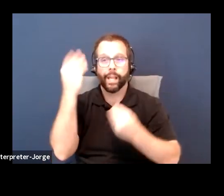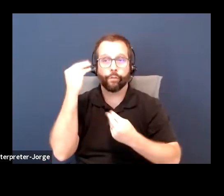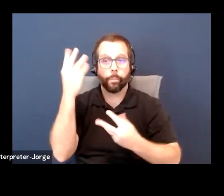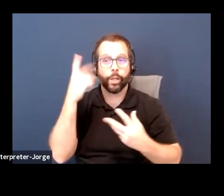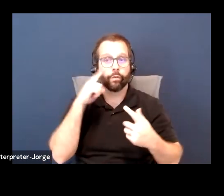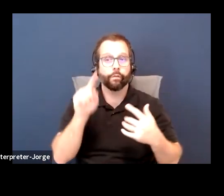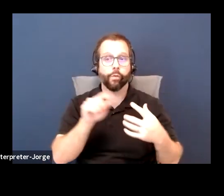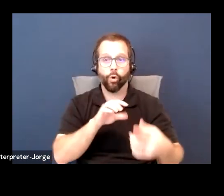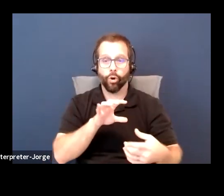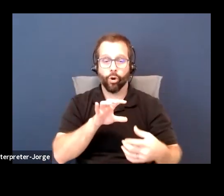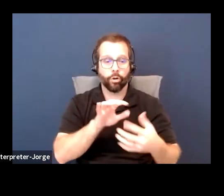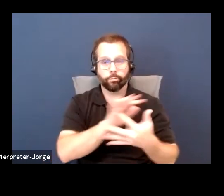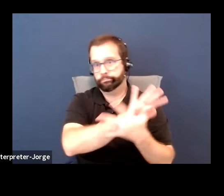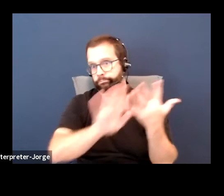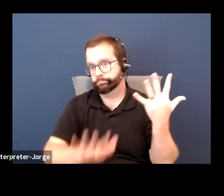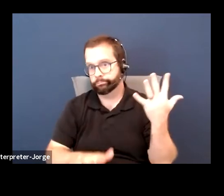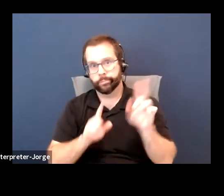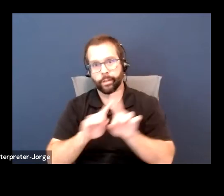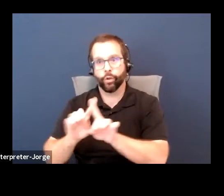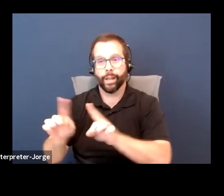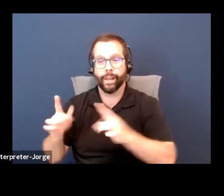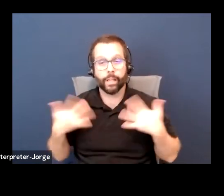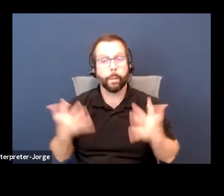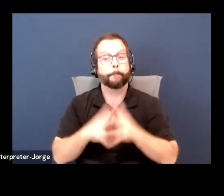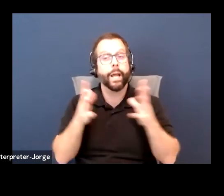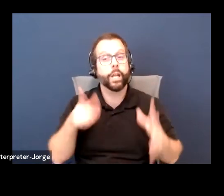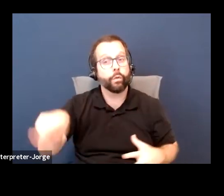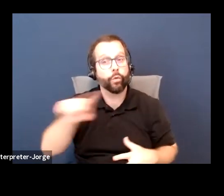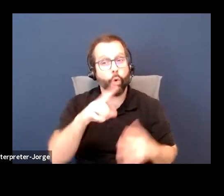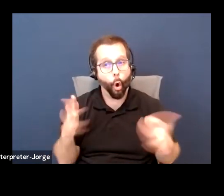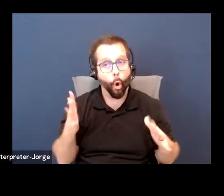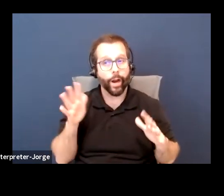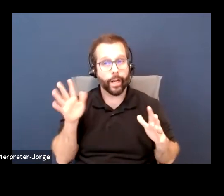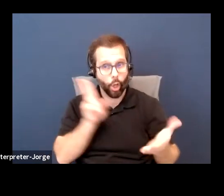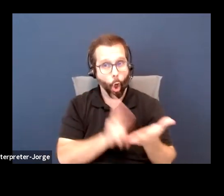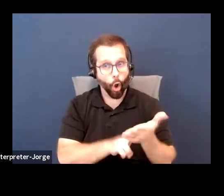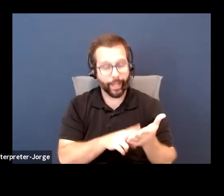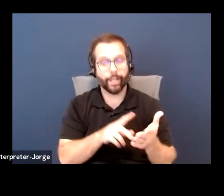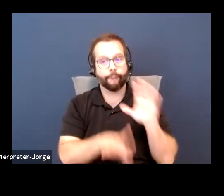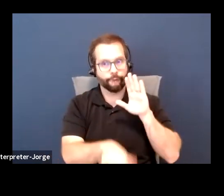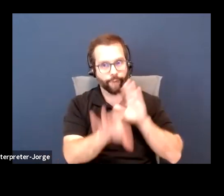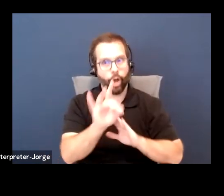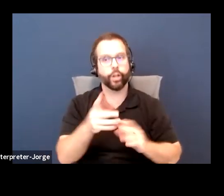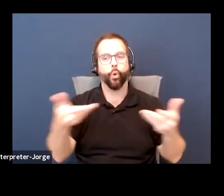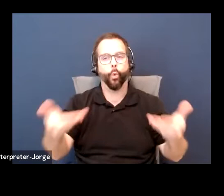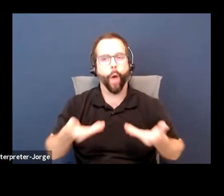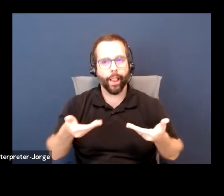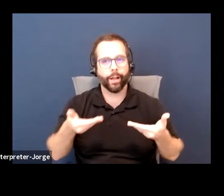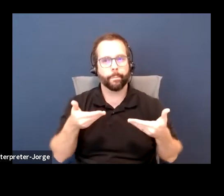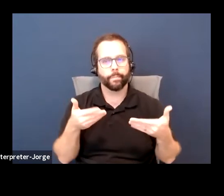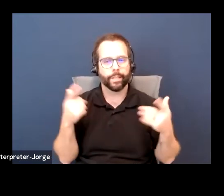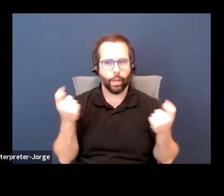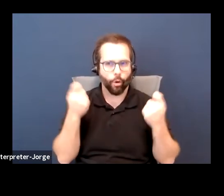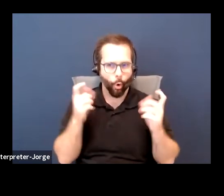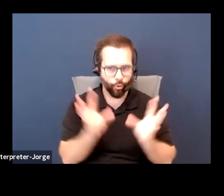events. So many of you were able to already log in and find the welcome ceremonies. And when you